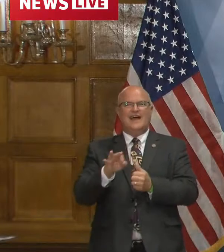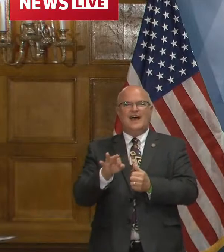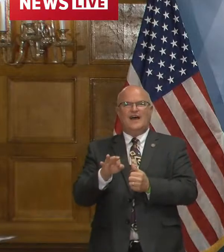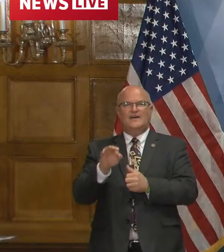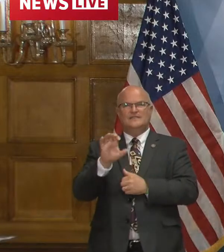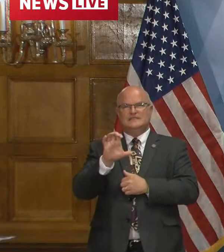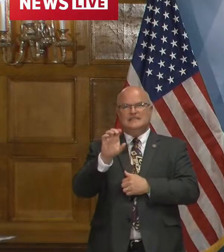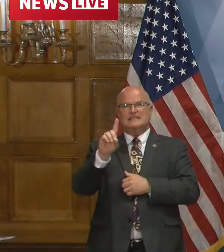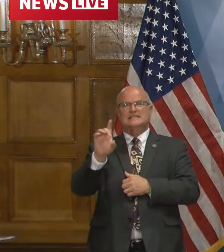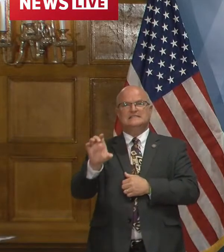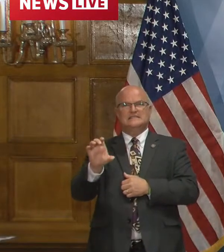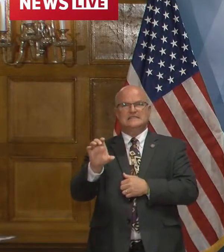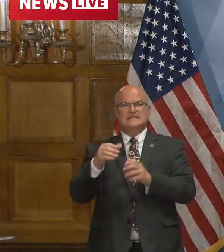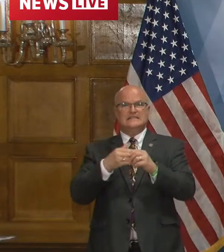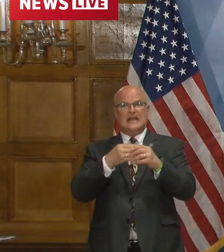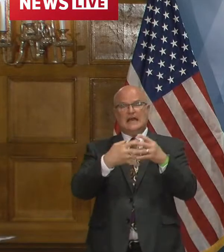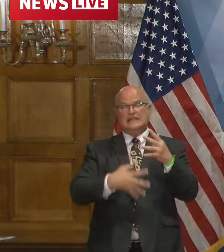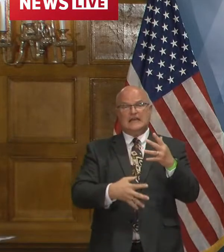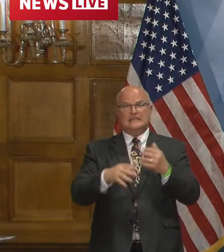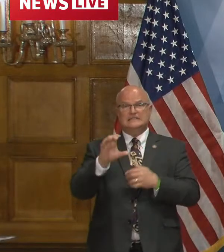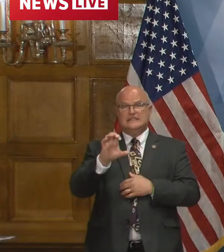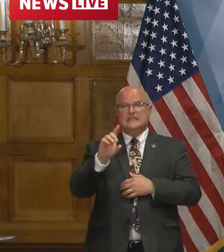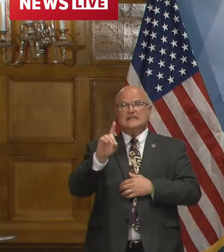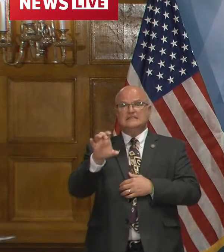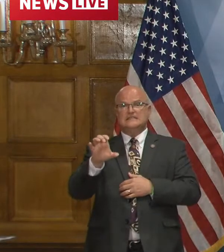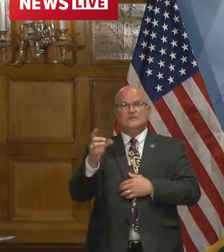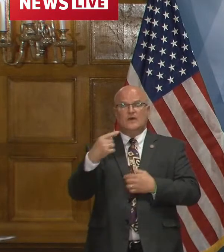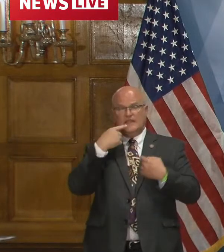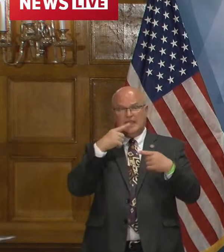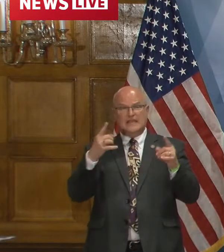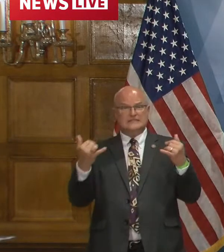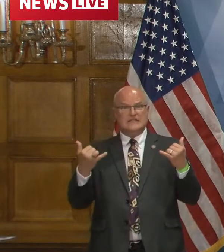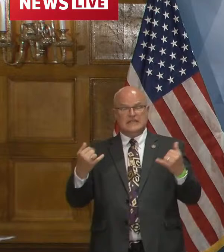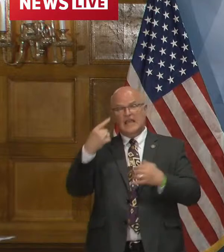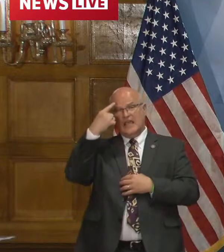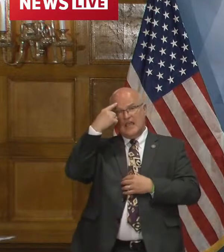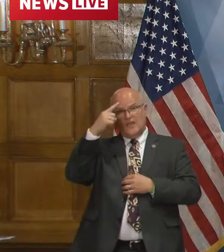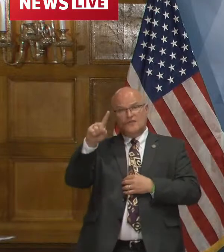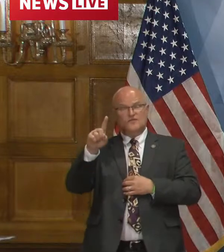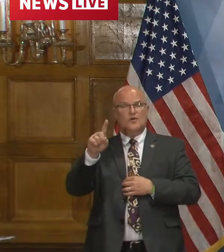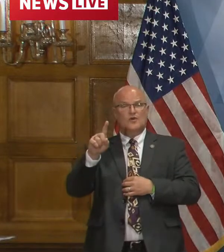the CDC's guidelines. The CDC, what they announced today for